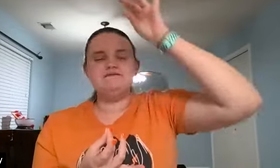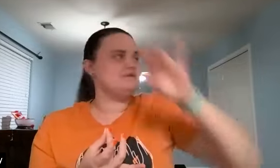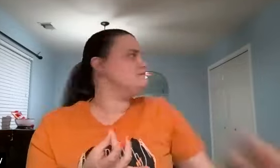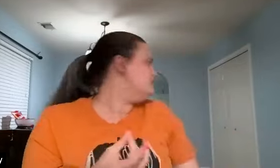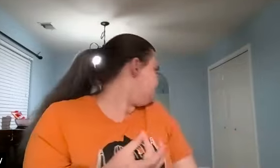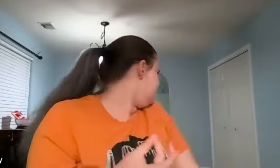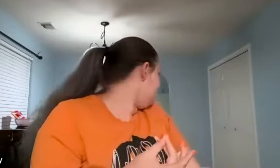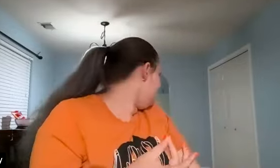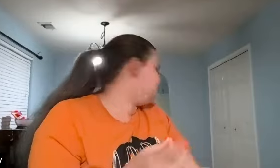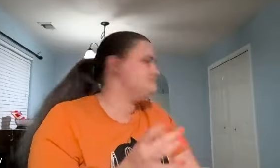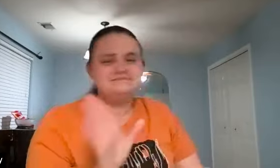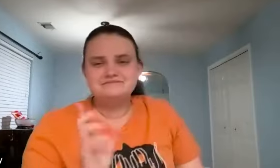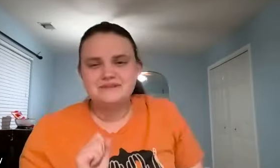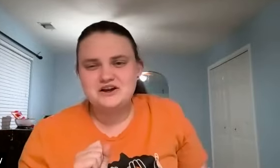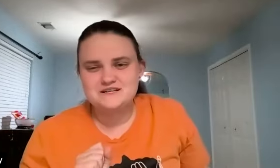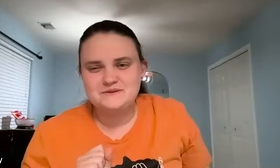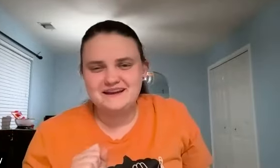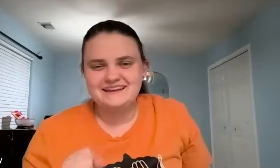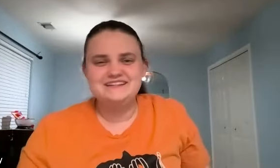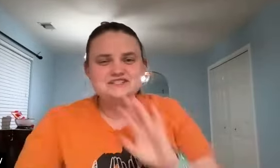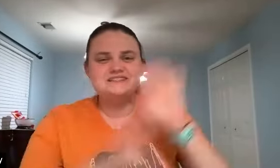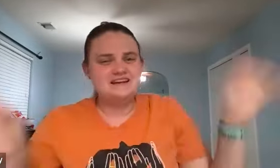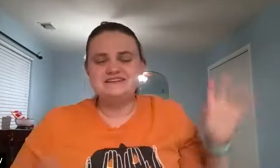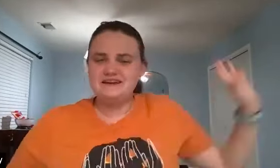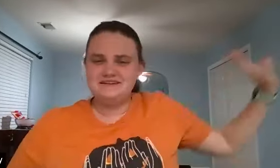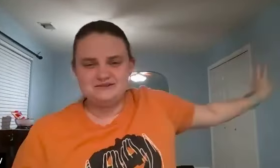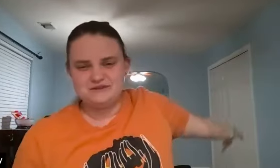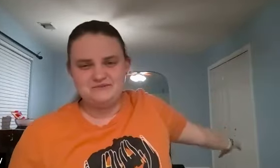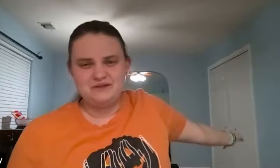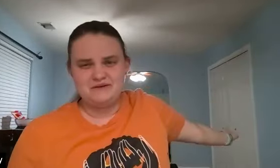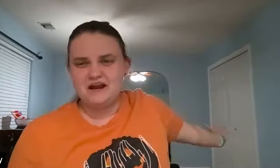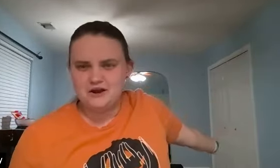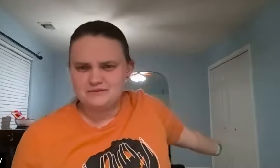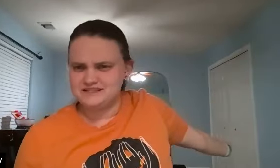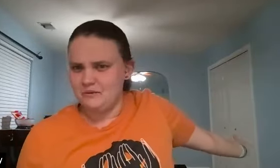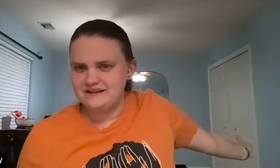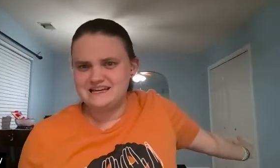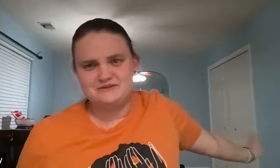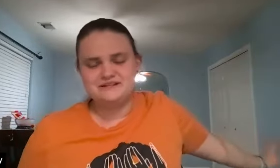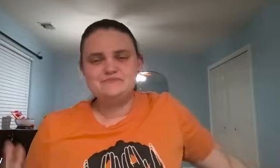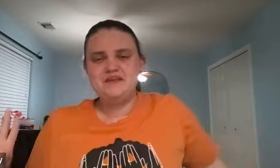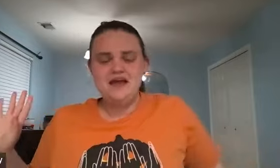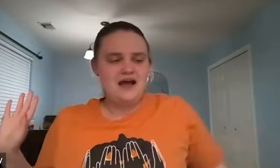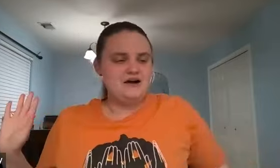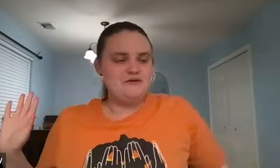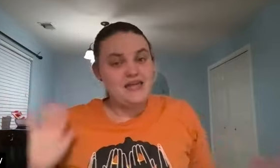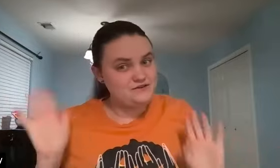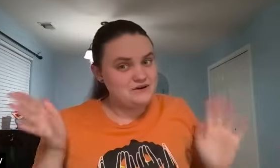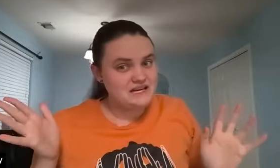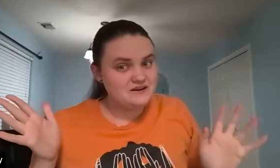for my dog is playing. He just decided now it's time to play, but I heard him. I was like, what is that noise? If you can hear it and